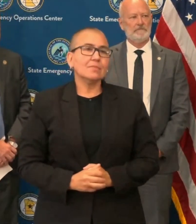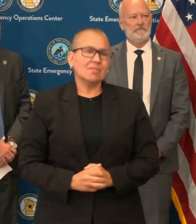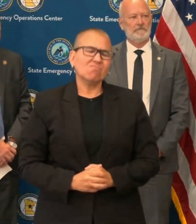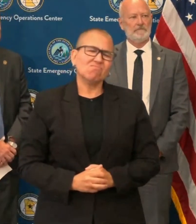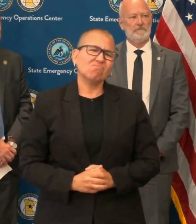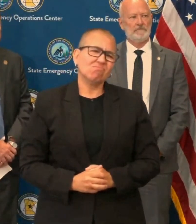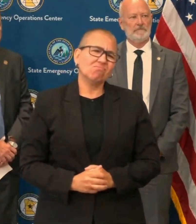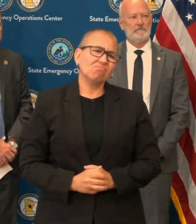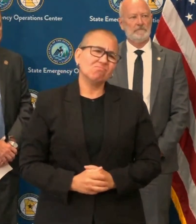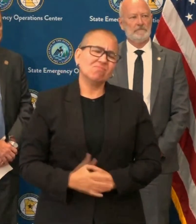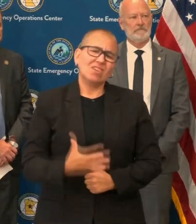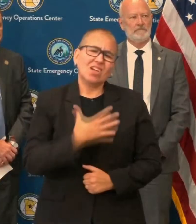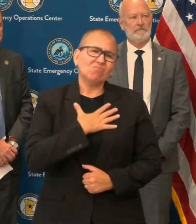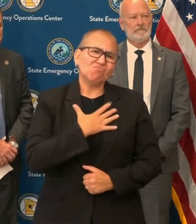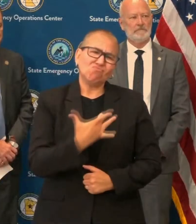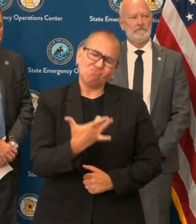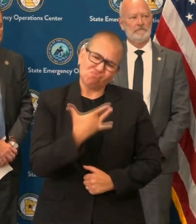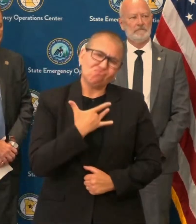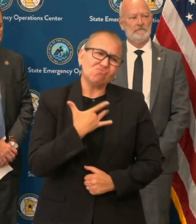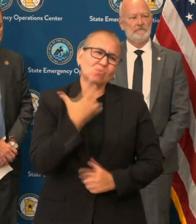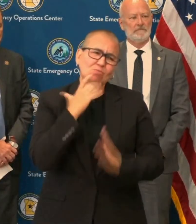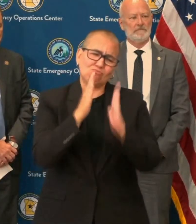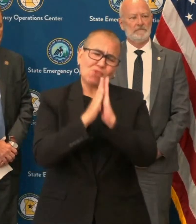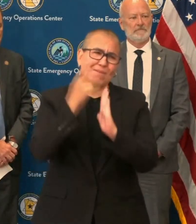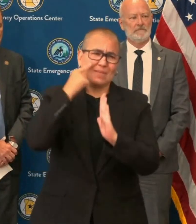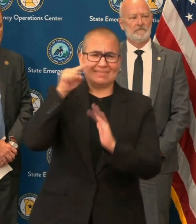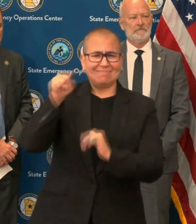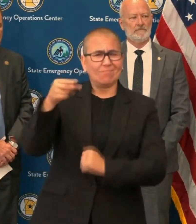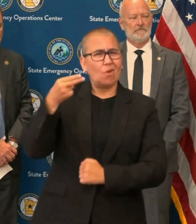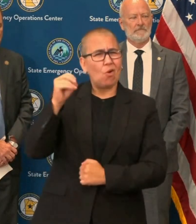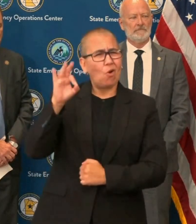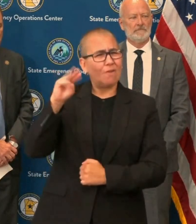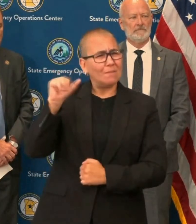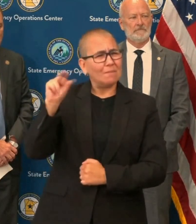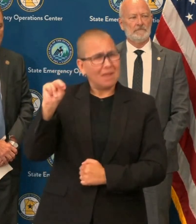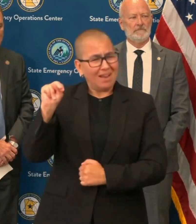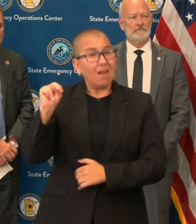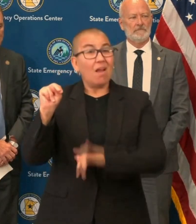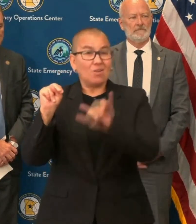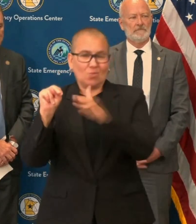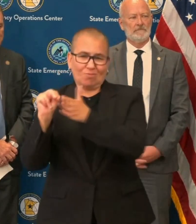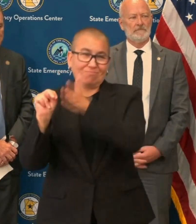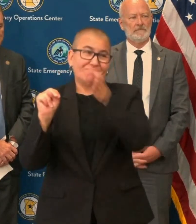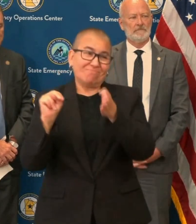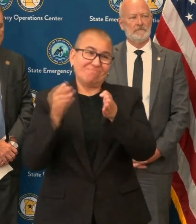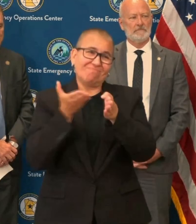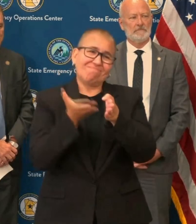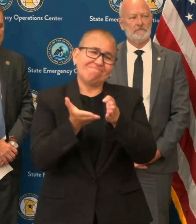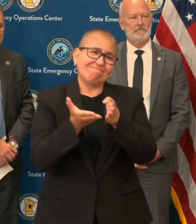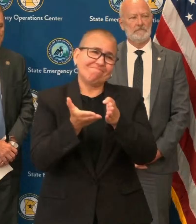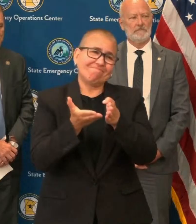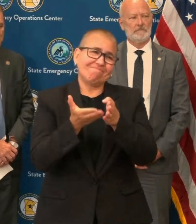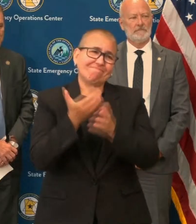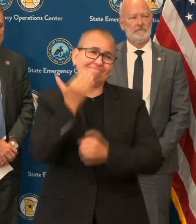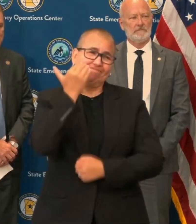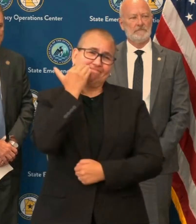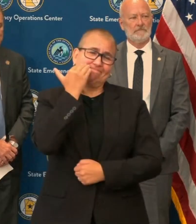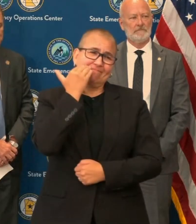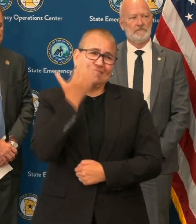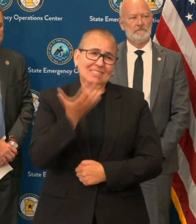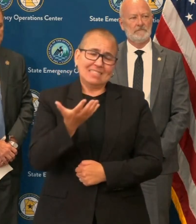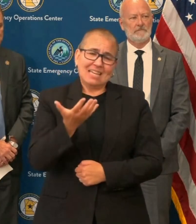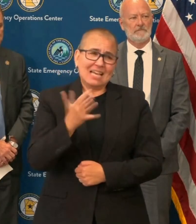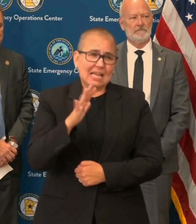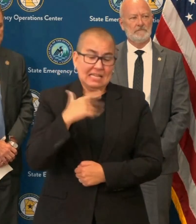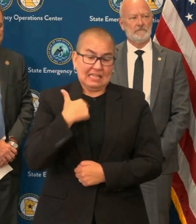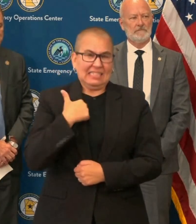the Hoffman family, but also to the Hortman family as well. You know, there will come a time down the road for healing within us